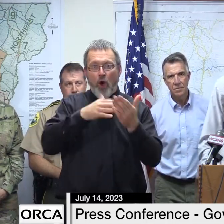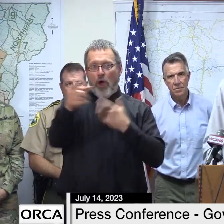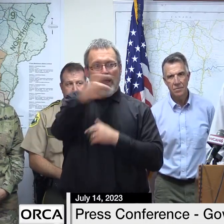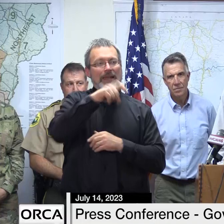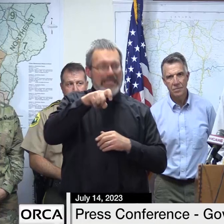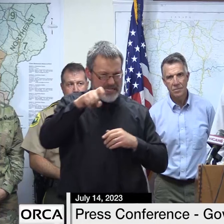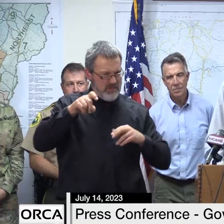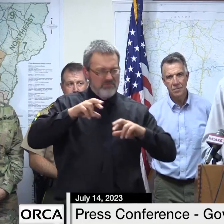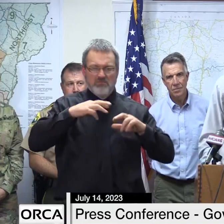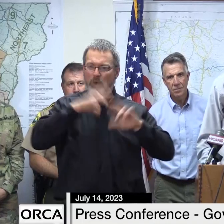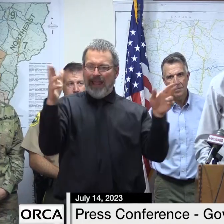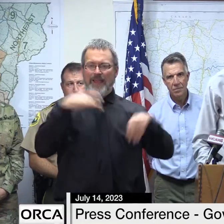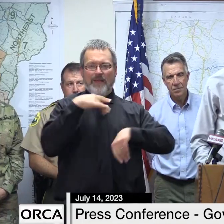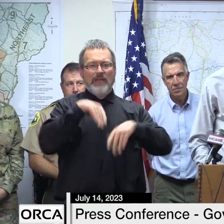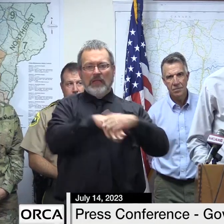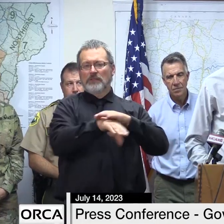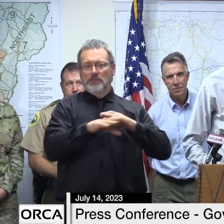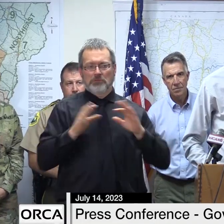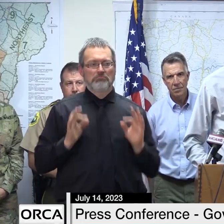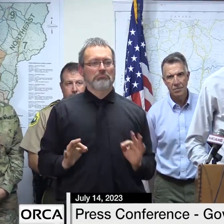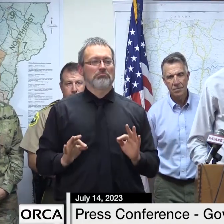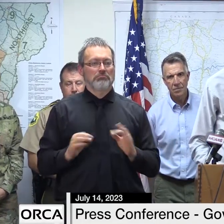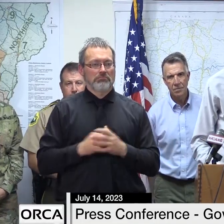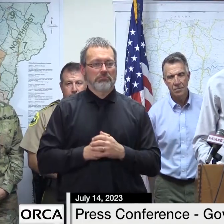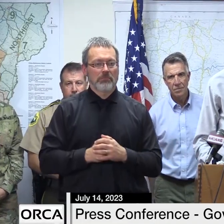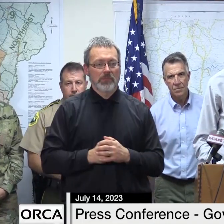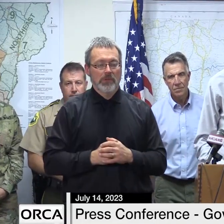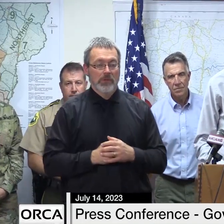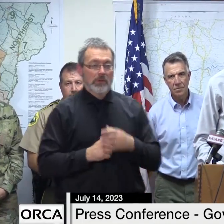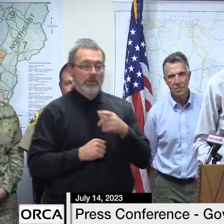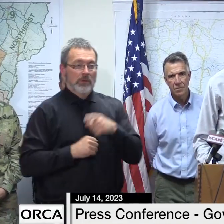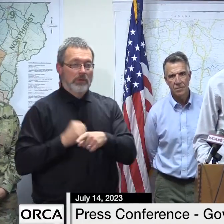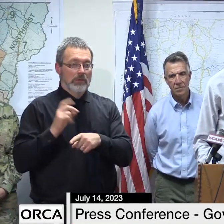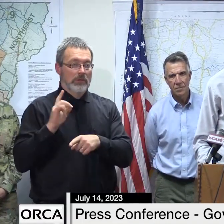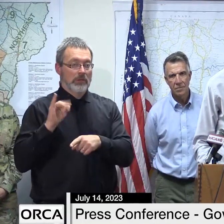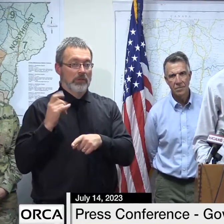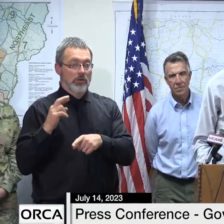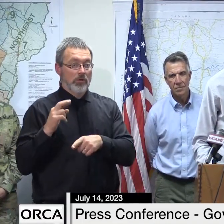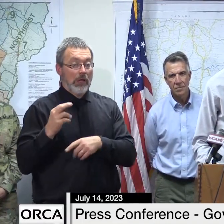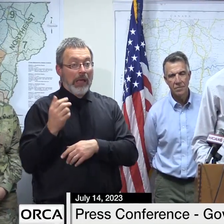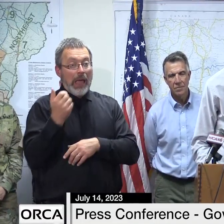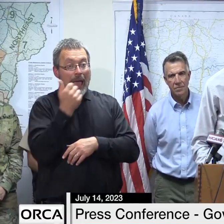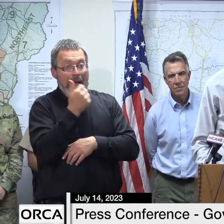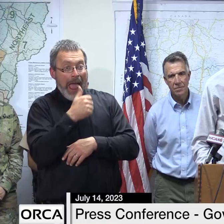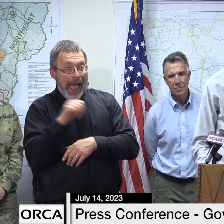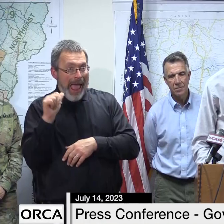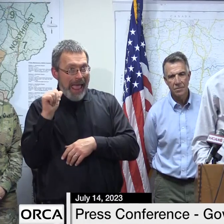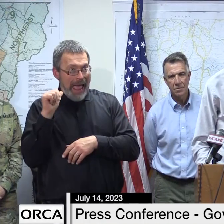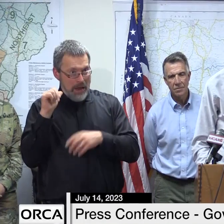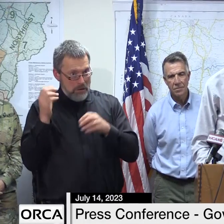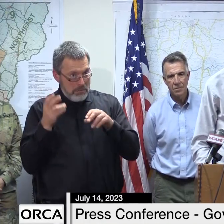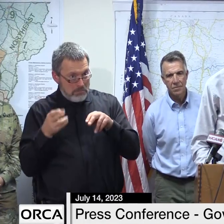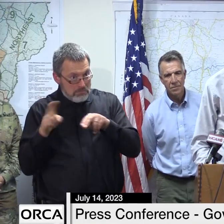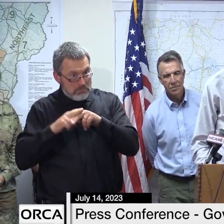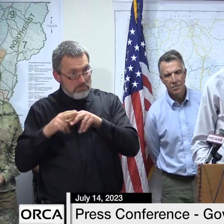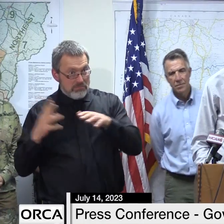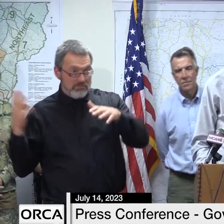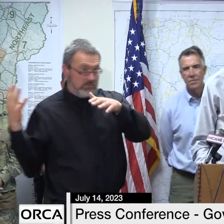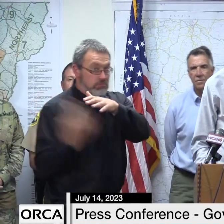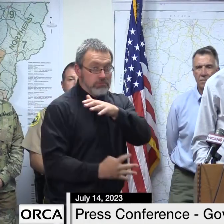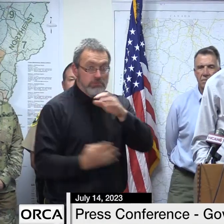any increase in people coming into hospitals or doctor's offices for water